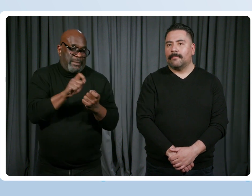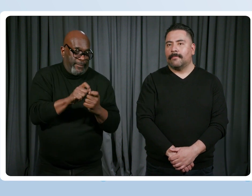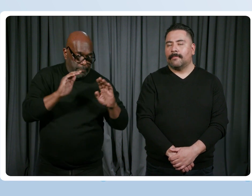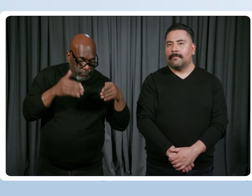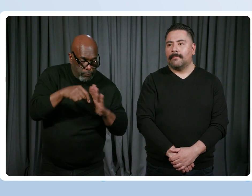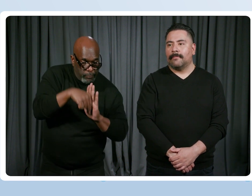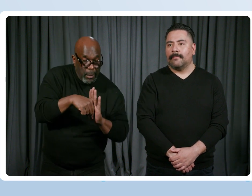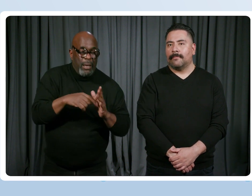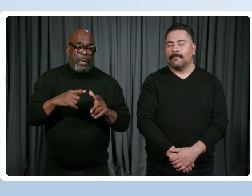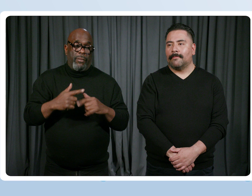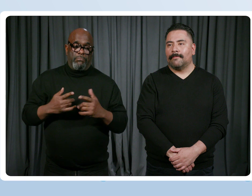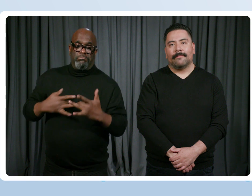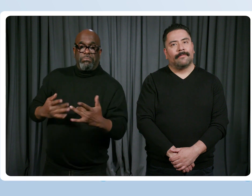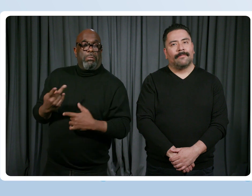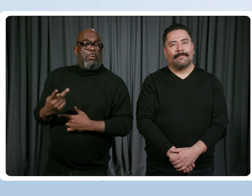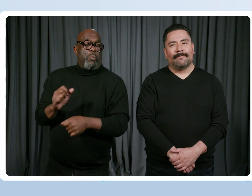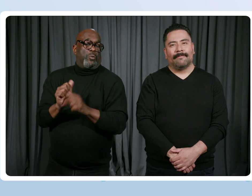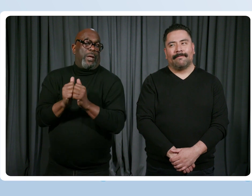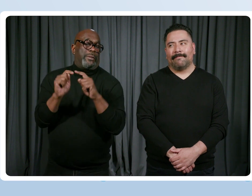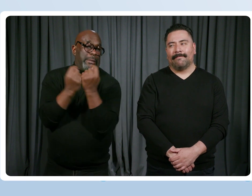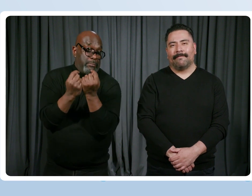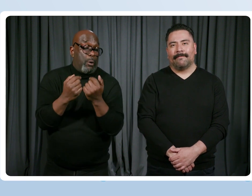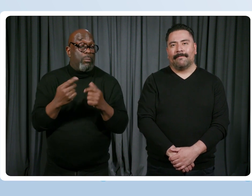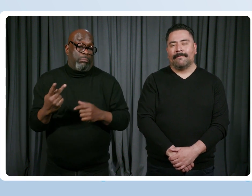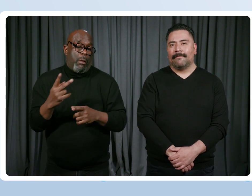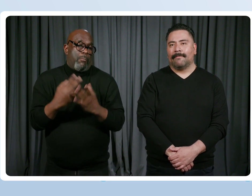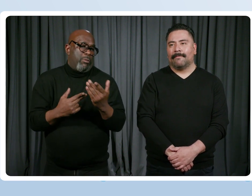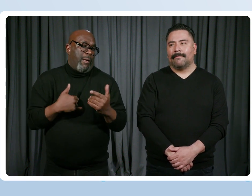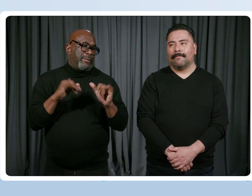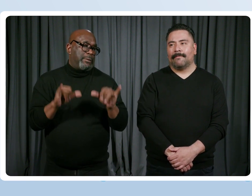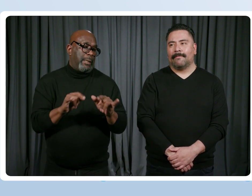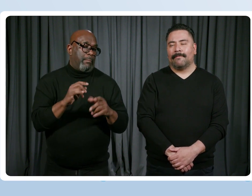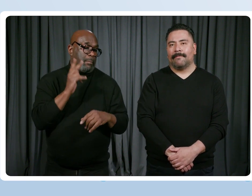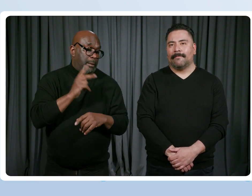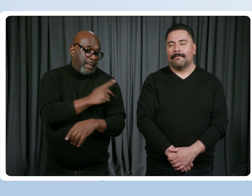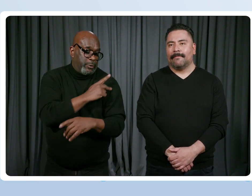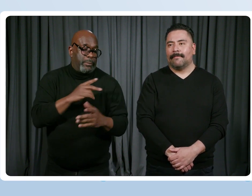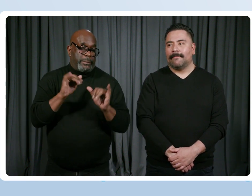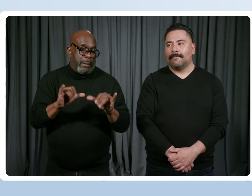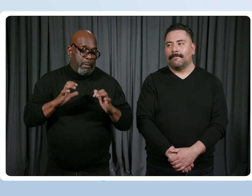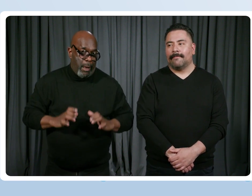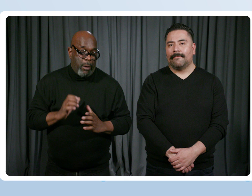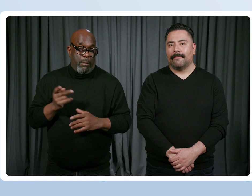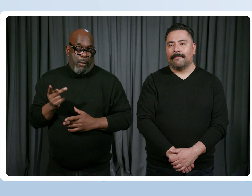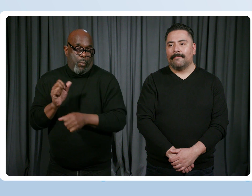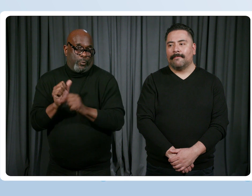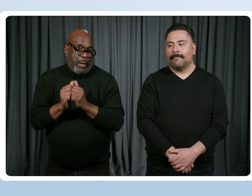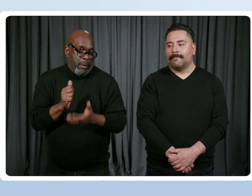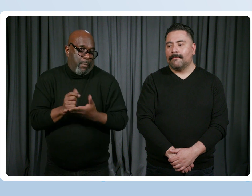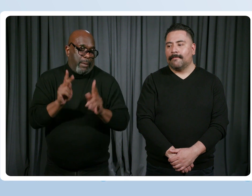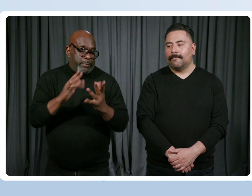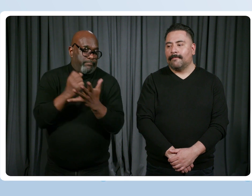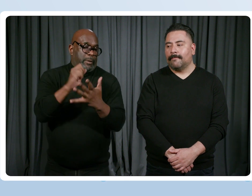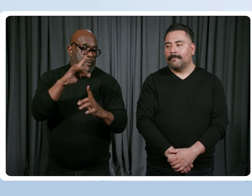again, we'll team up. So we often will have the same patient or client. We'll work together to move that client toward their goals. I just wanted to mention